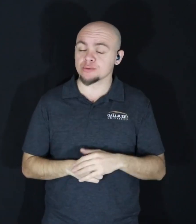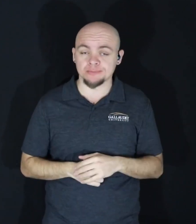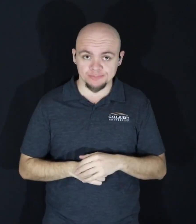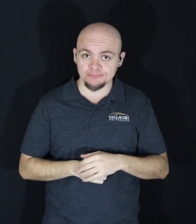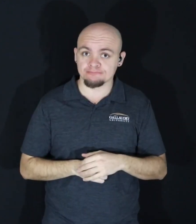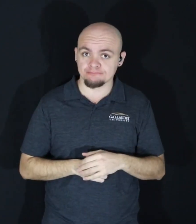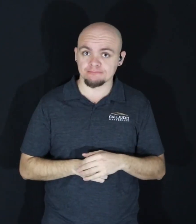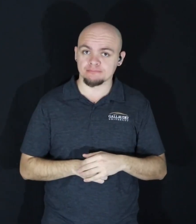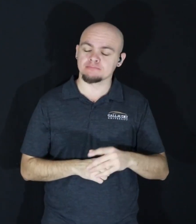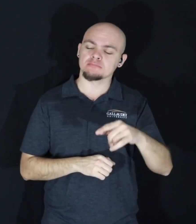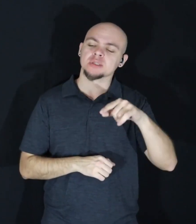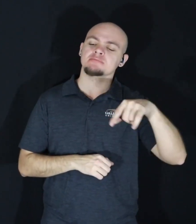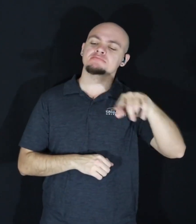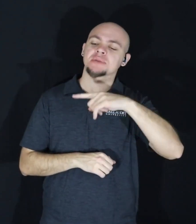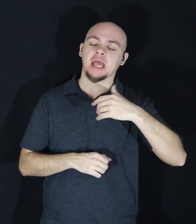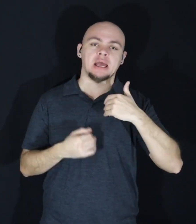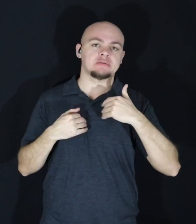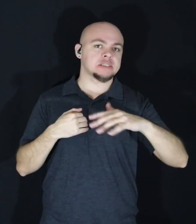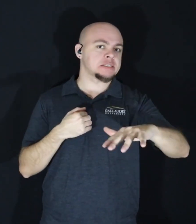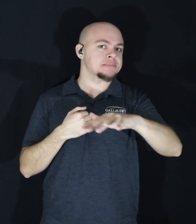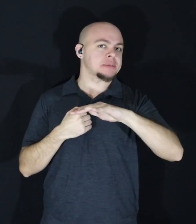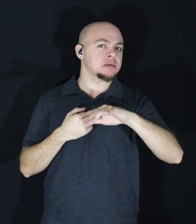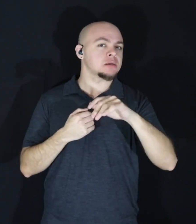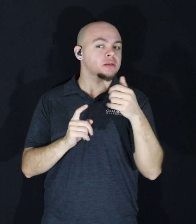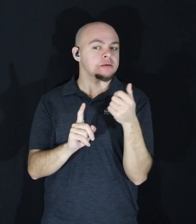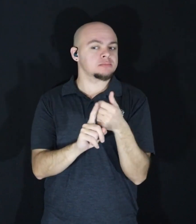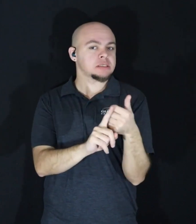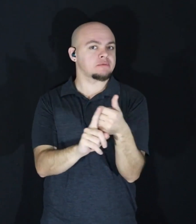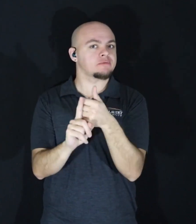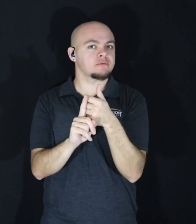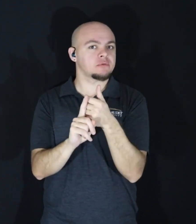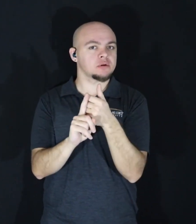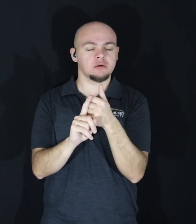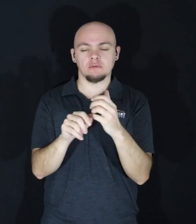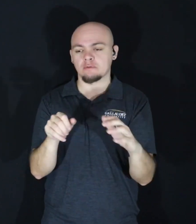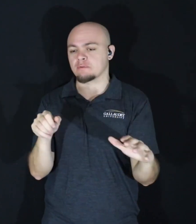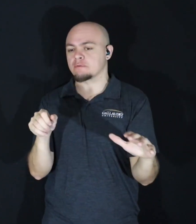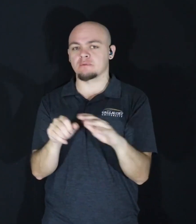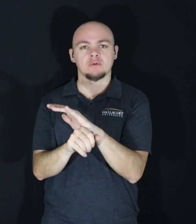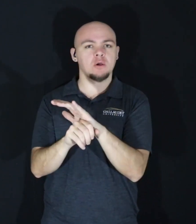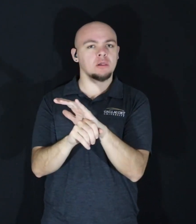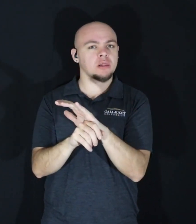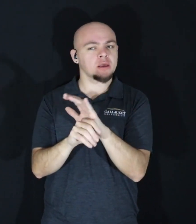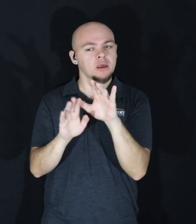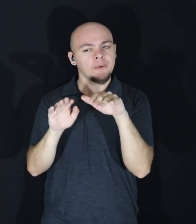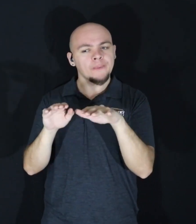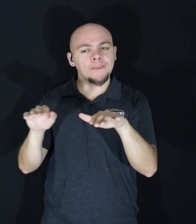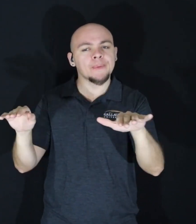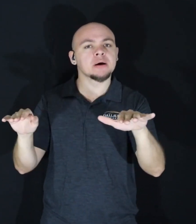they have more space where they can be their fully resonant selves.